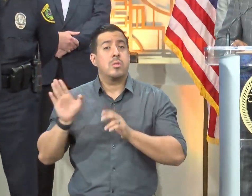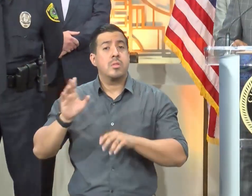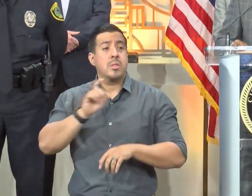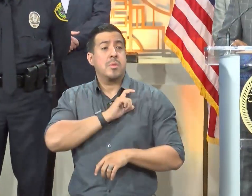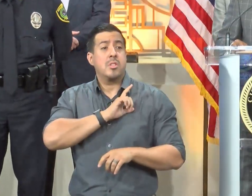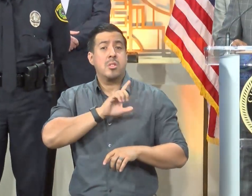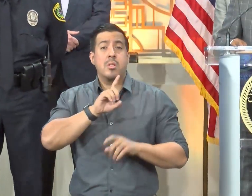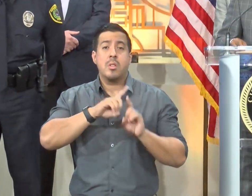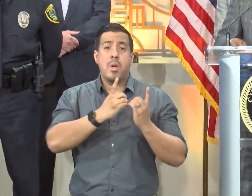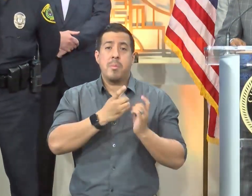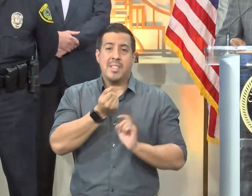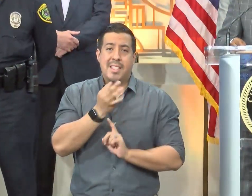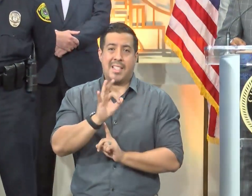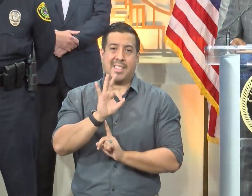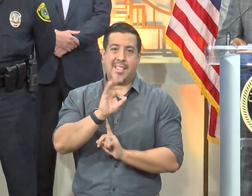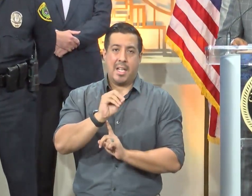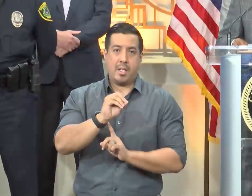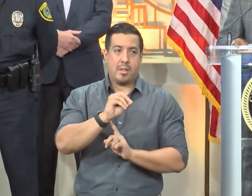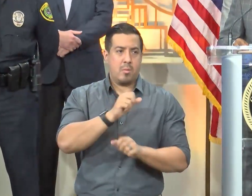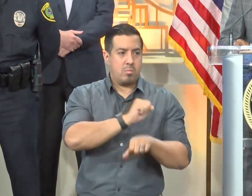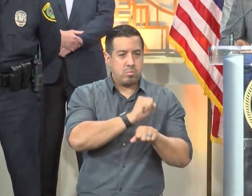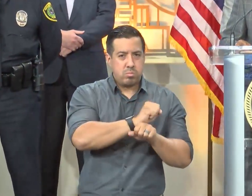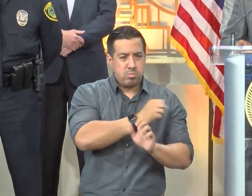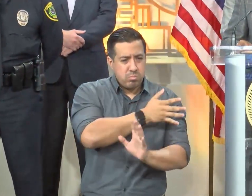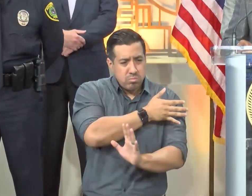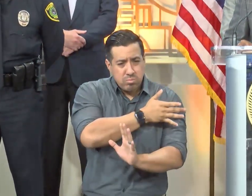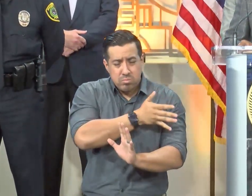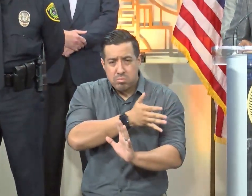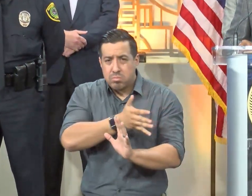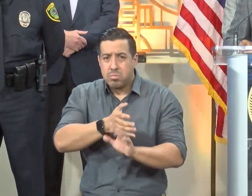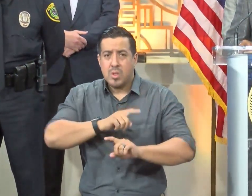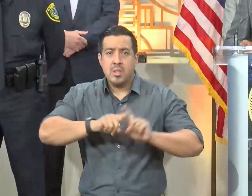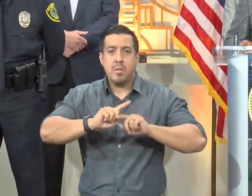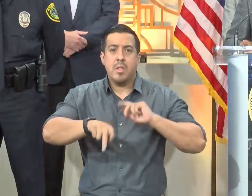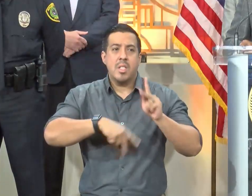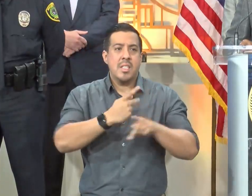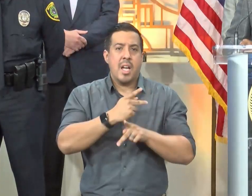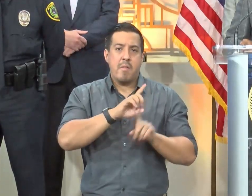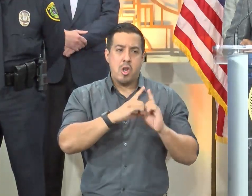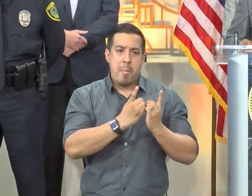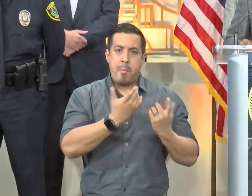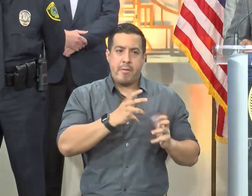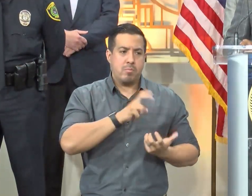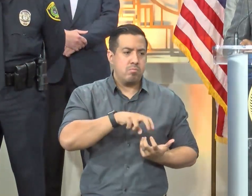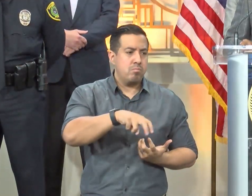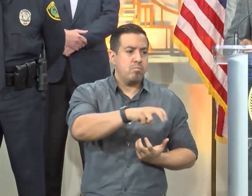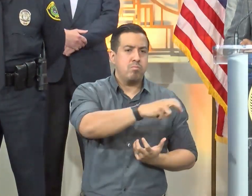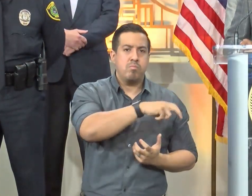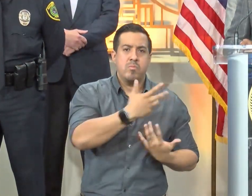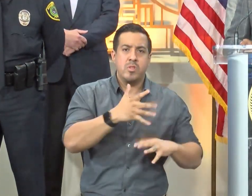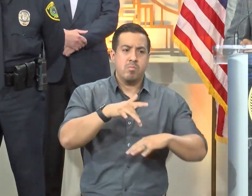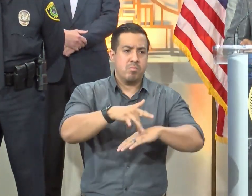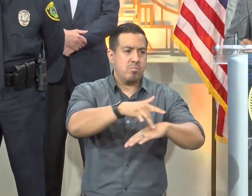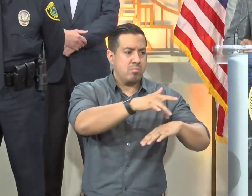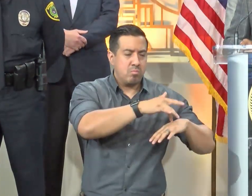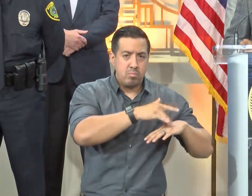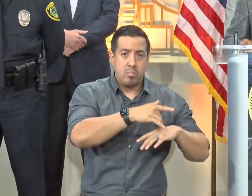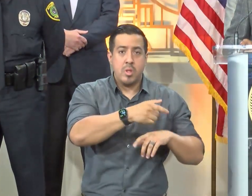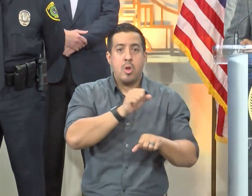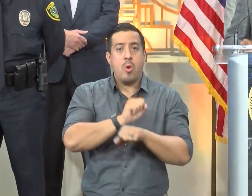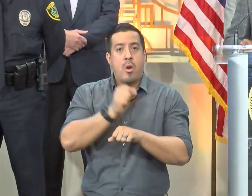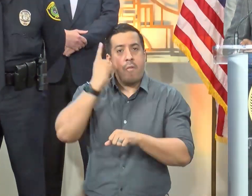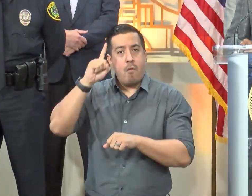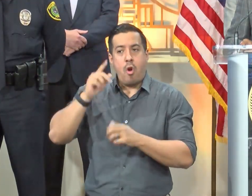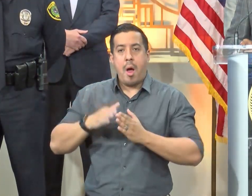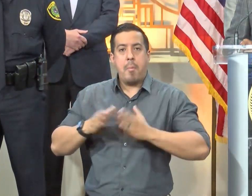in 1990 and has worked in every aspect of the department. He has served in the Office of Public